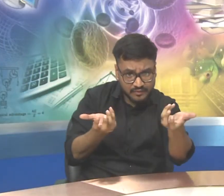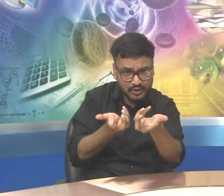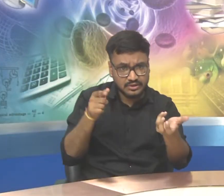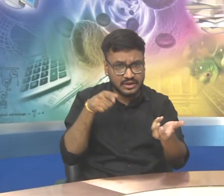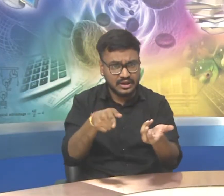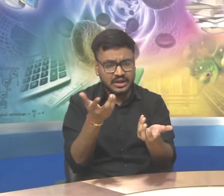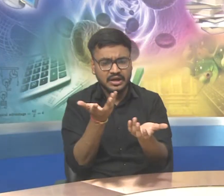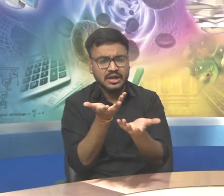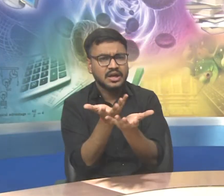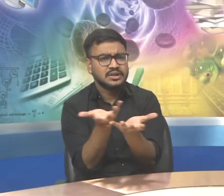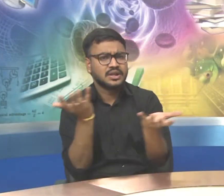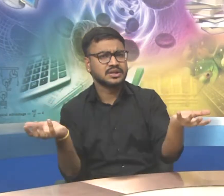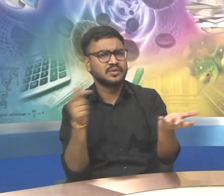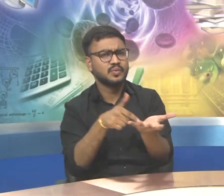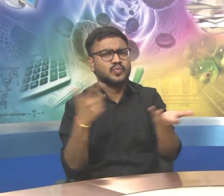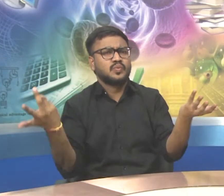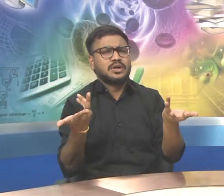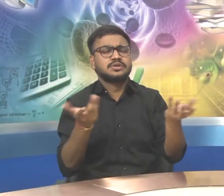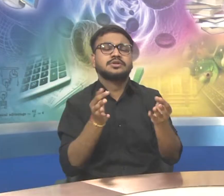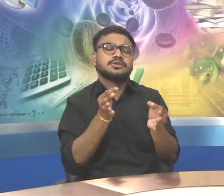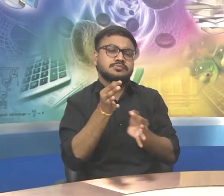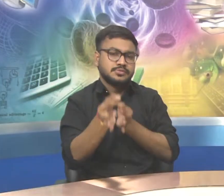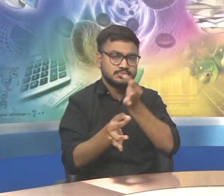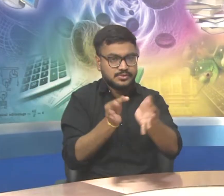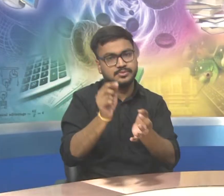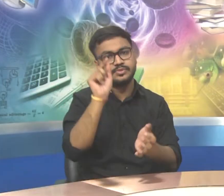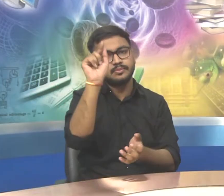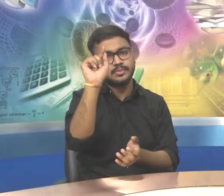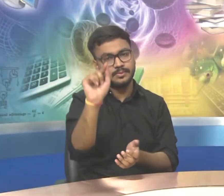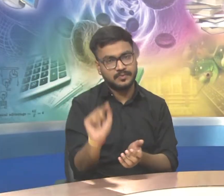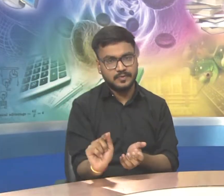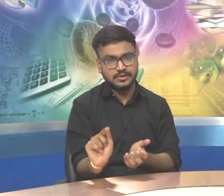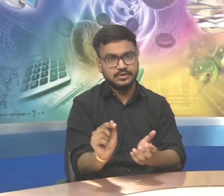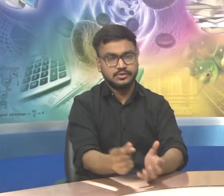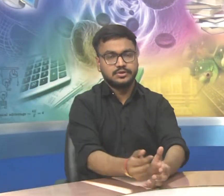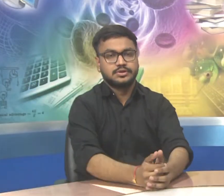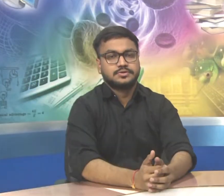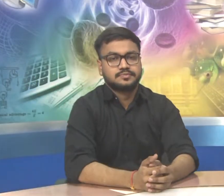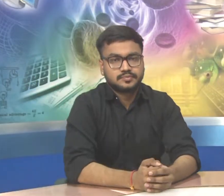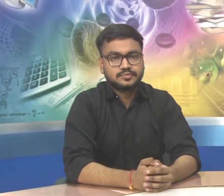mixtures or purifications of a substance.